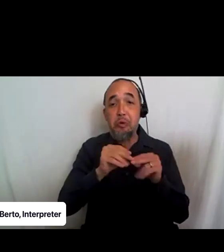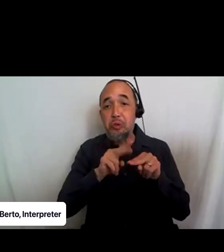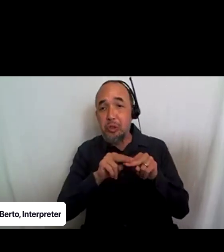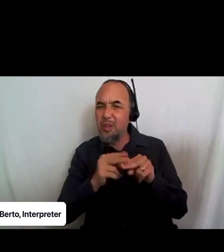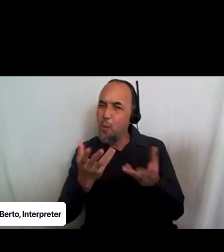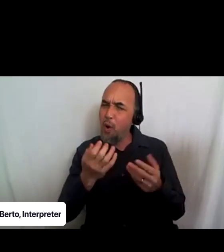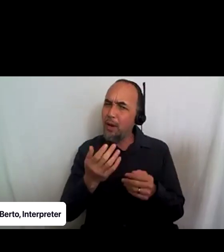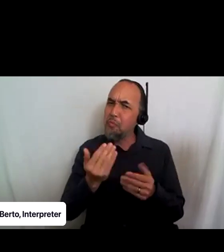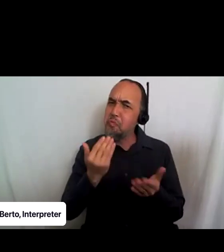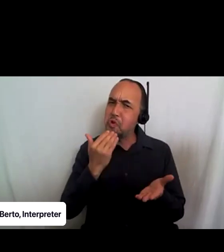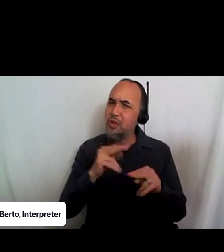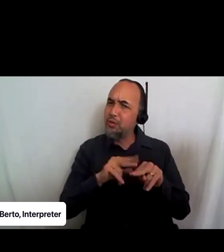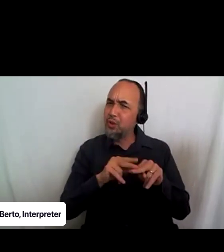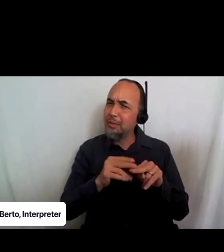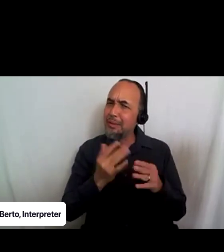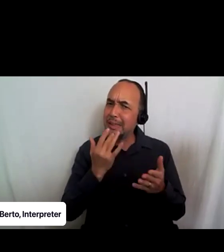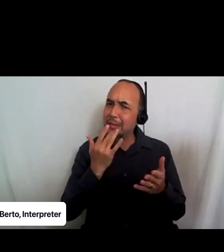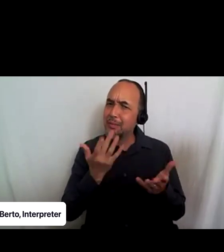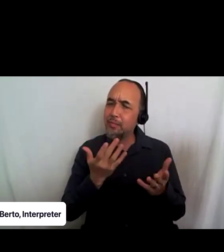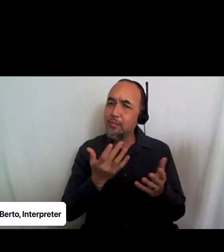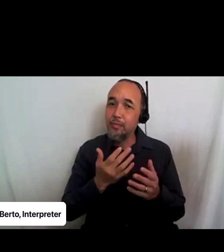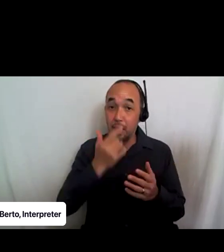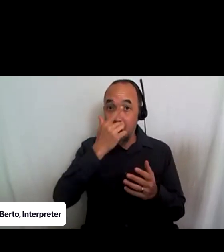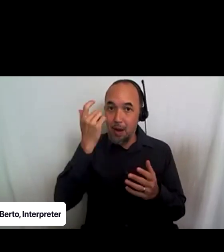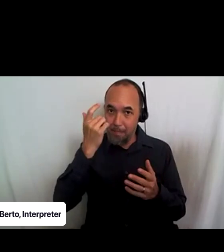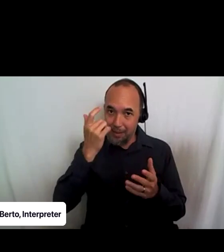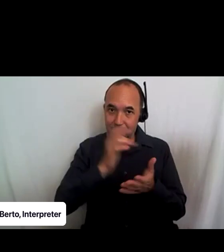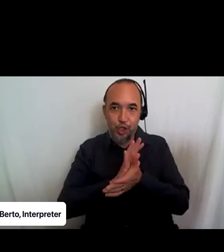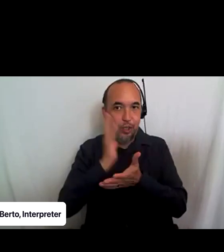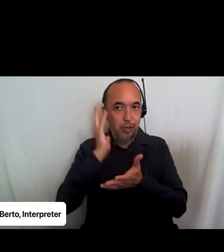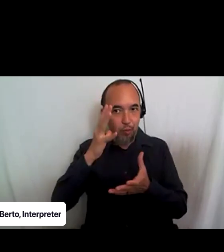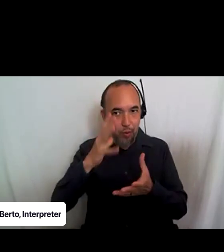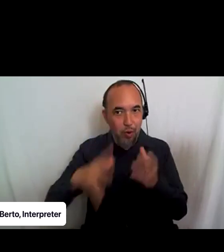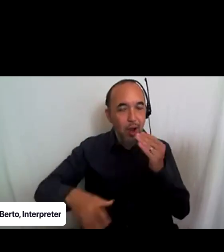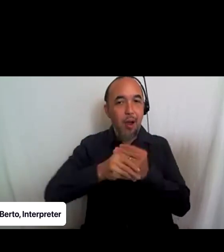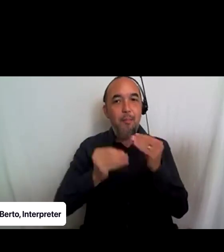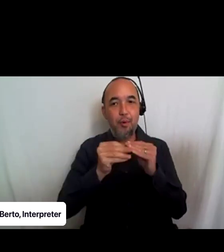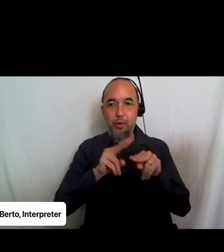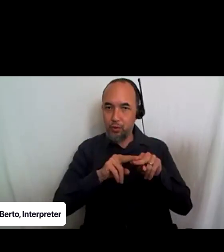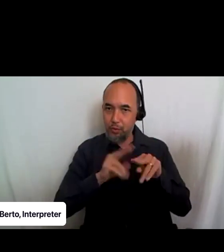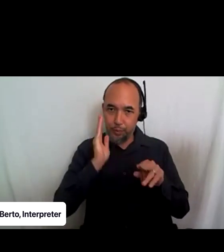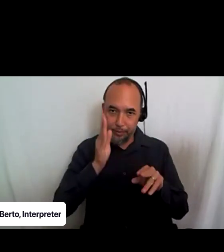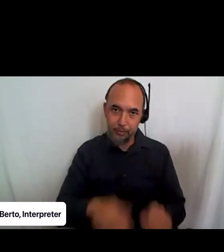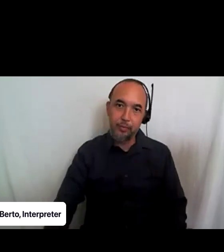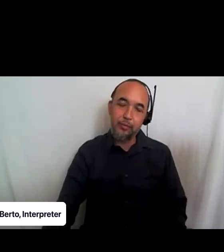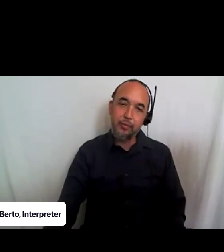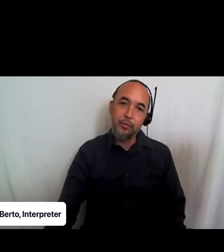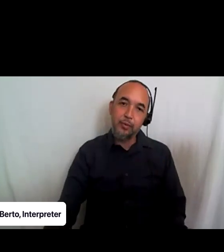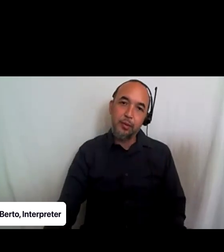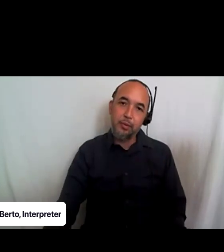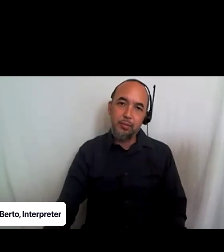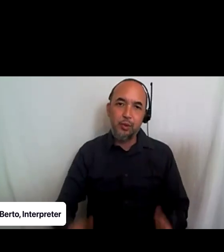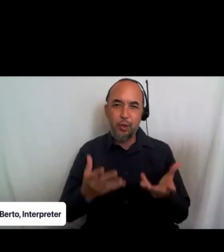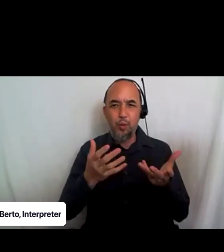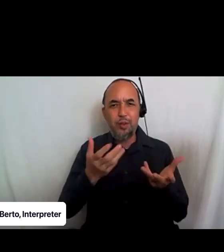least so you can taste the salt because the cheese is going to add more salt to the dish. But you want your bechamel to at least